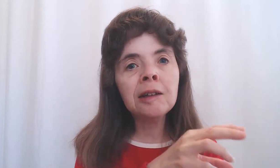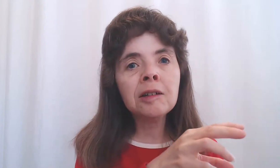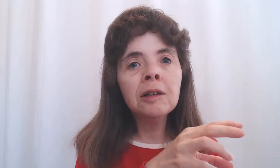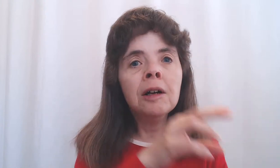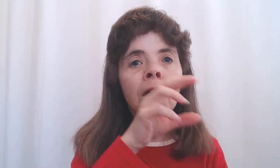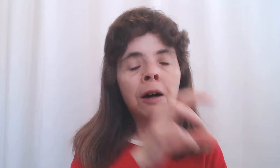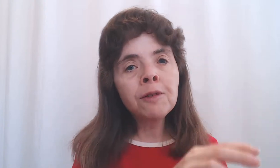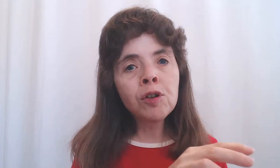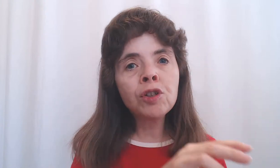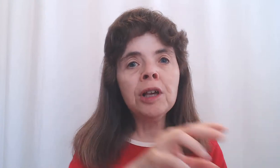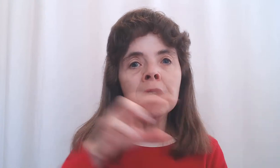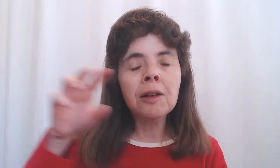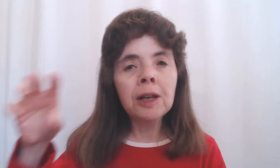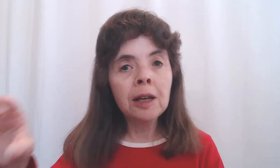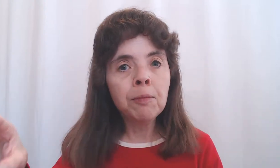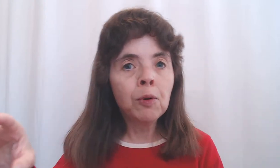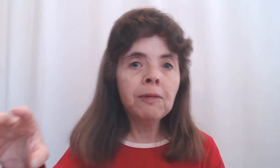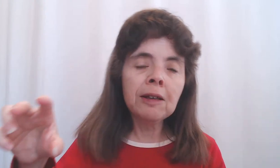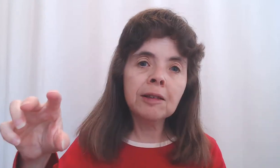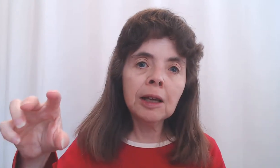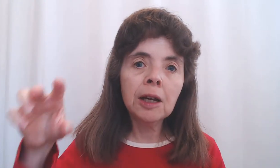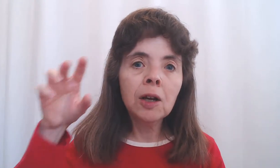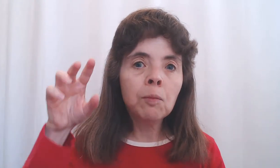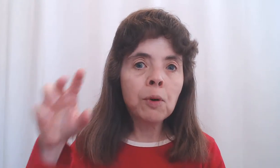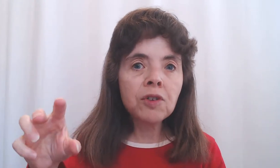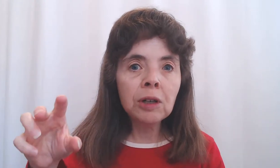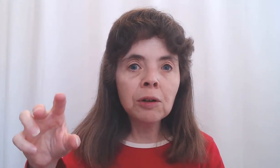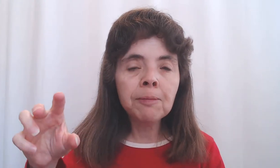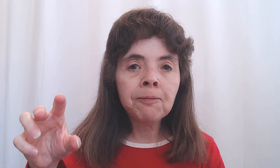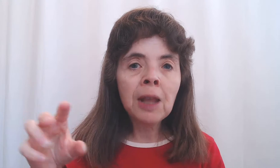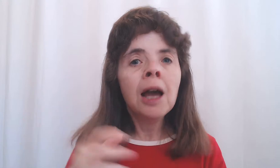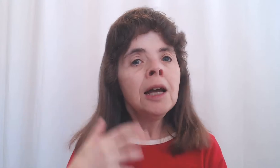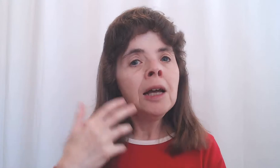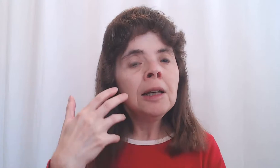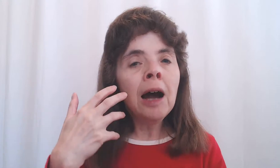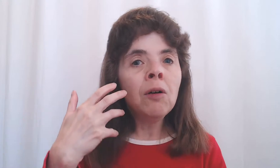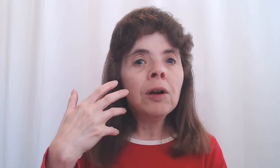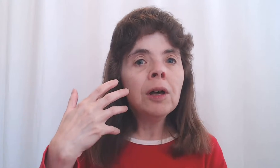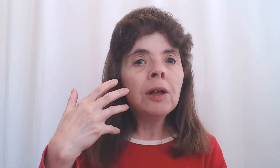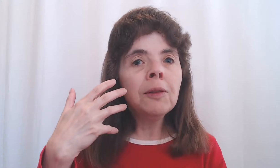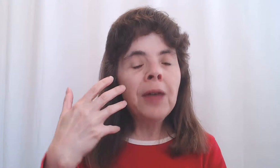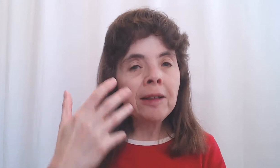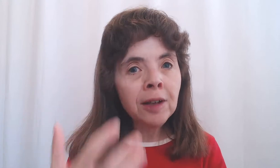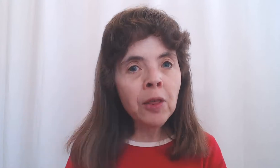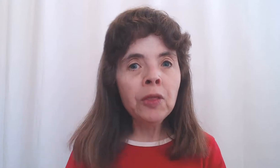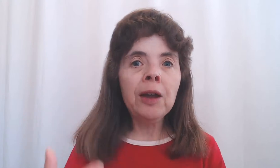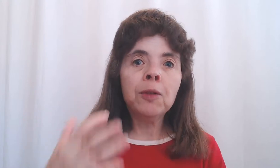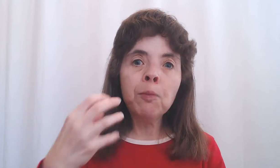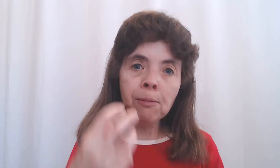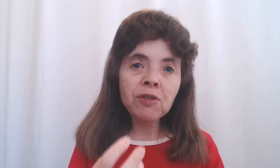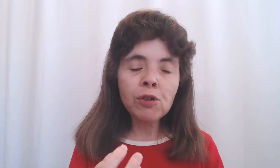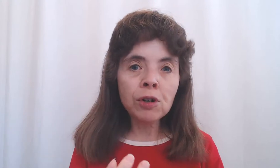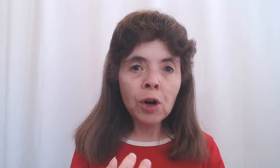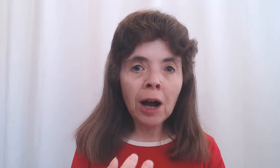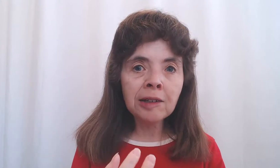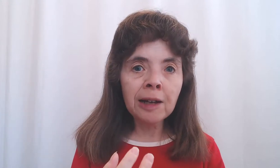of Christianity that he had previously persecuted. Now, that's another thing, the propositional content.